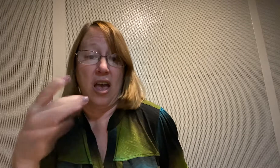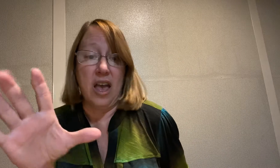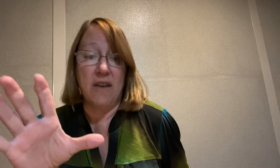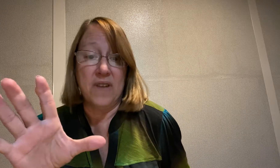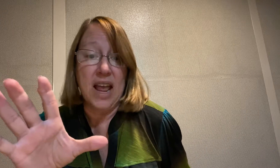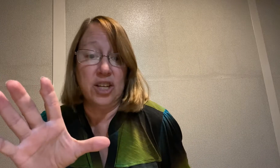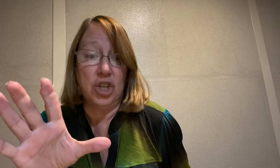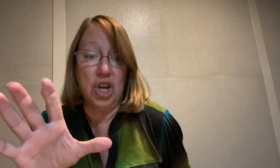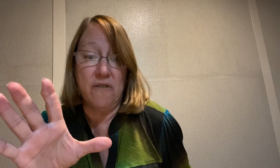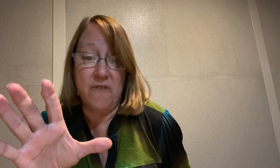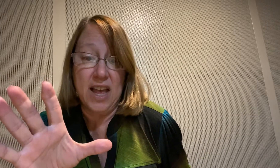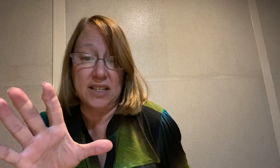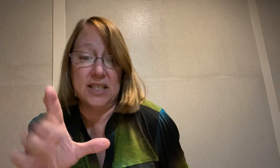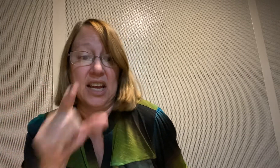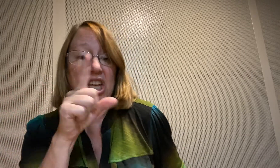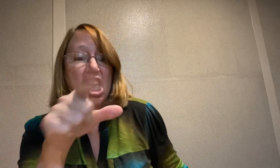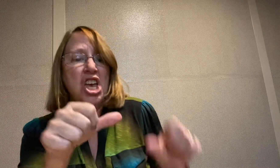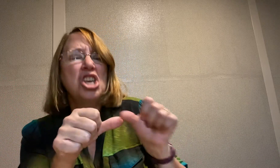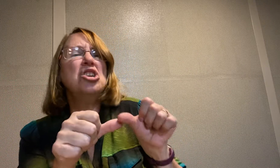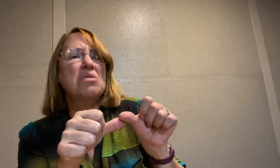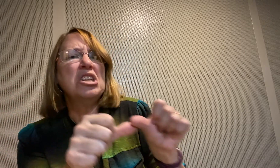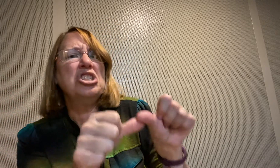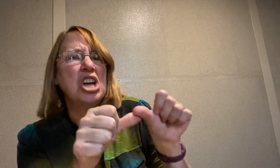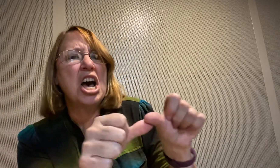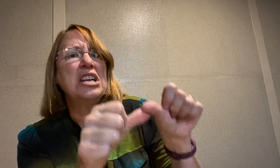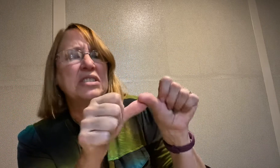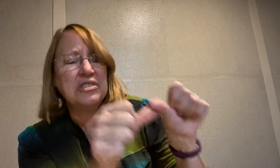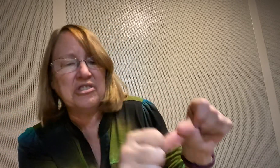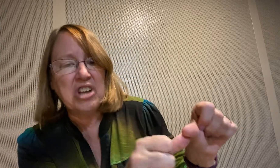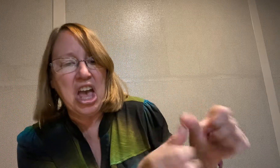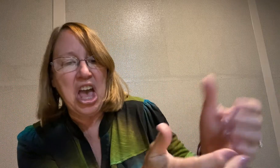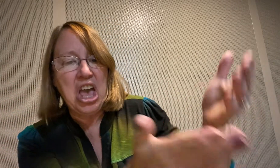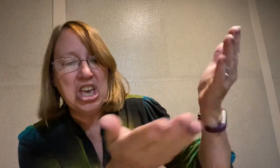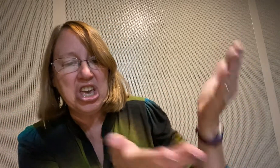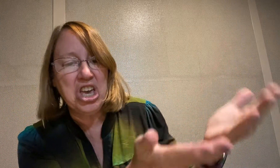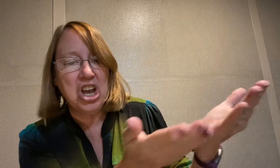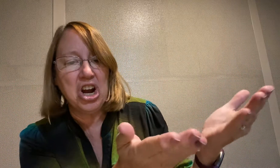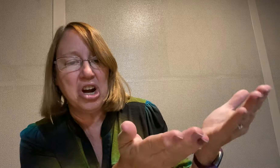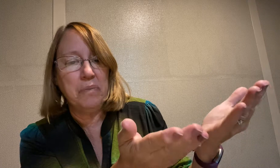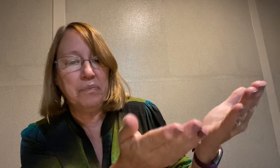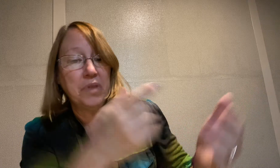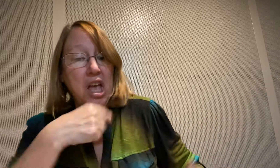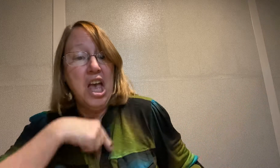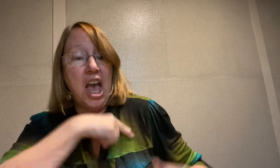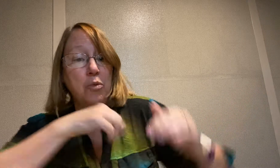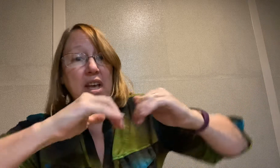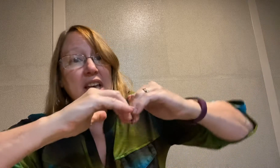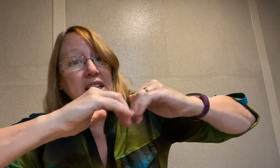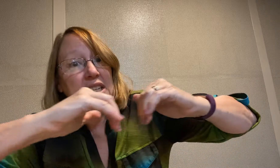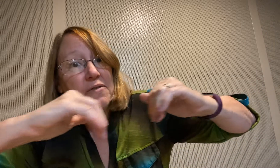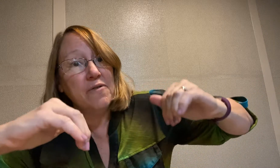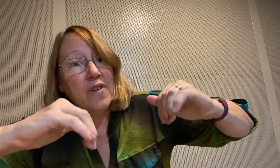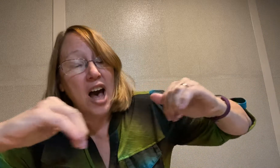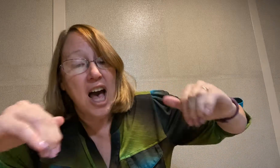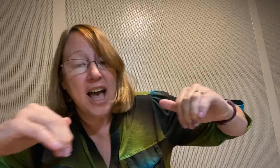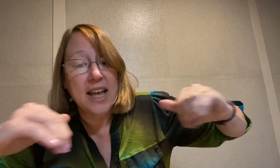if it ain't to your fancy, you can just stay here, and we can divide